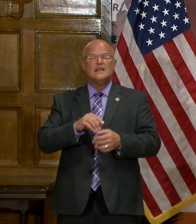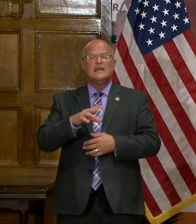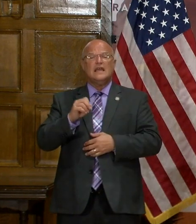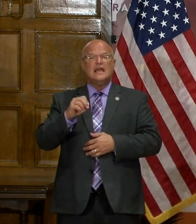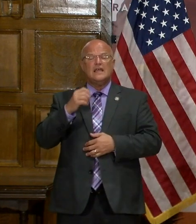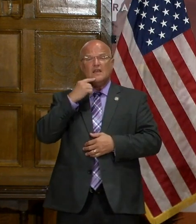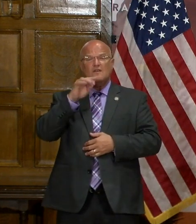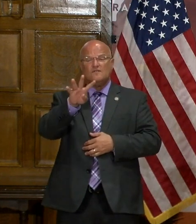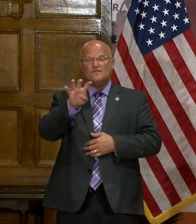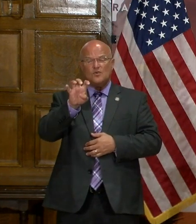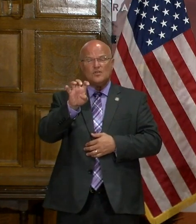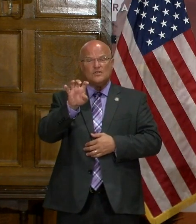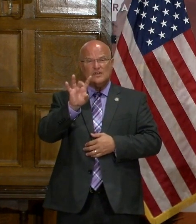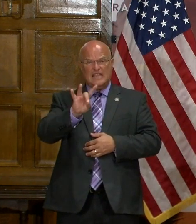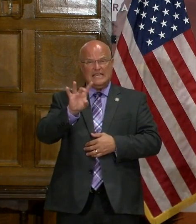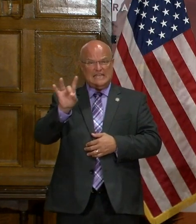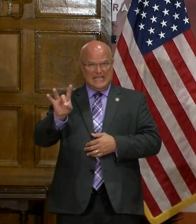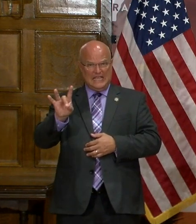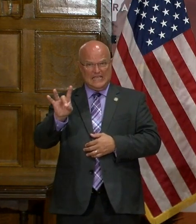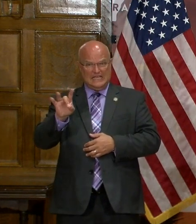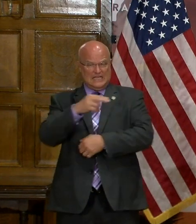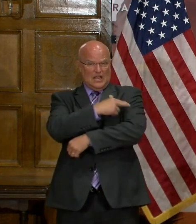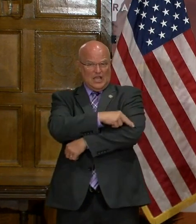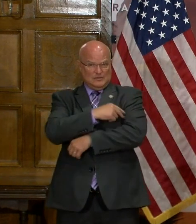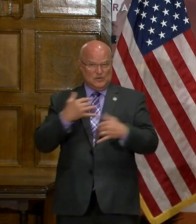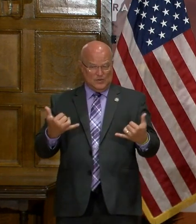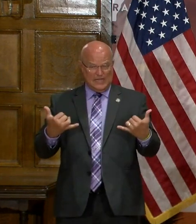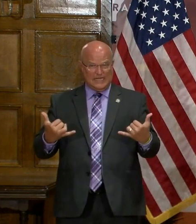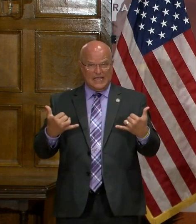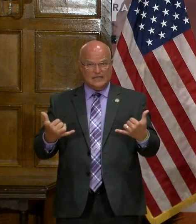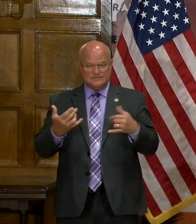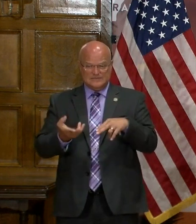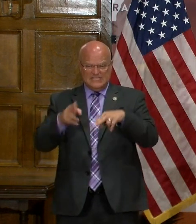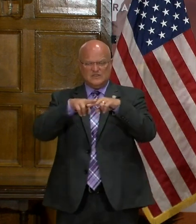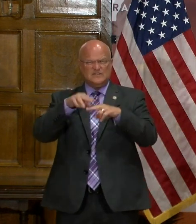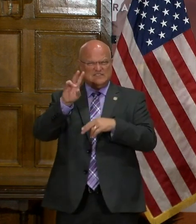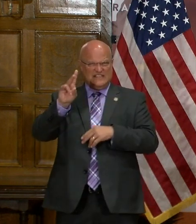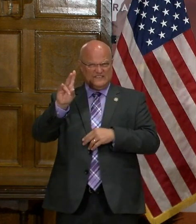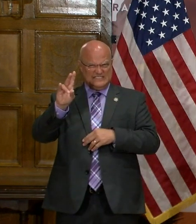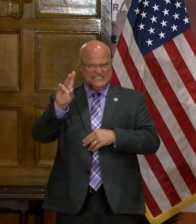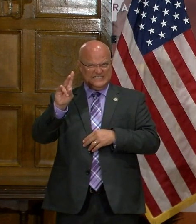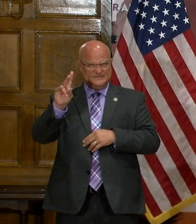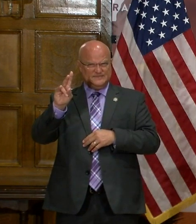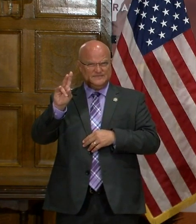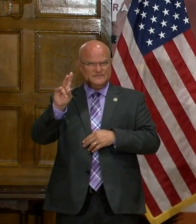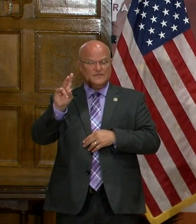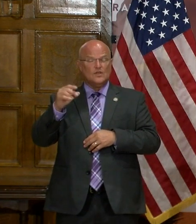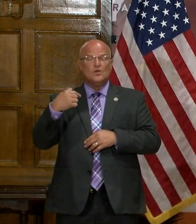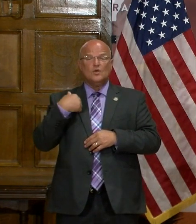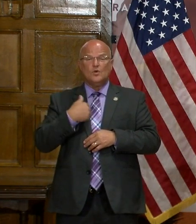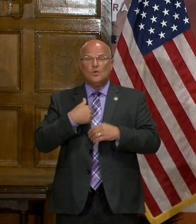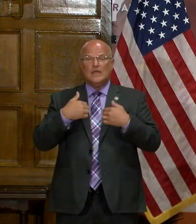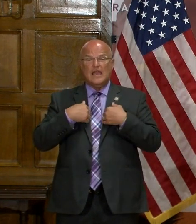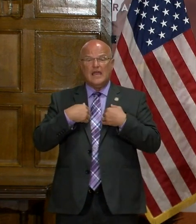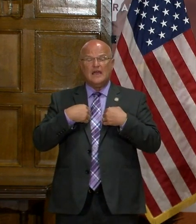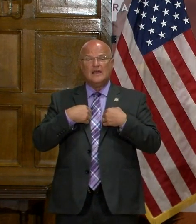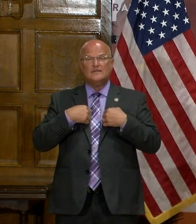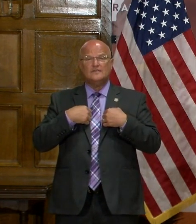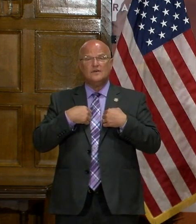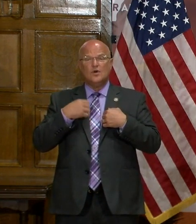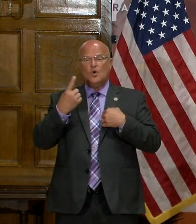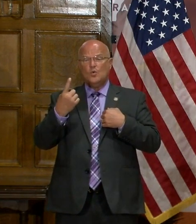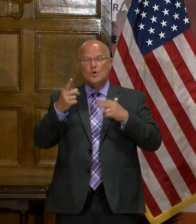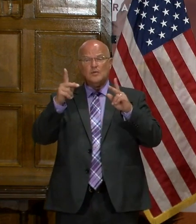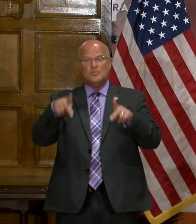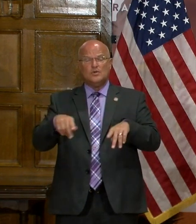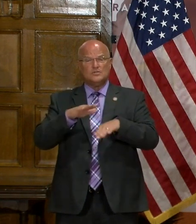mentioned, there are 488 hospitalized individuals, an increase of 17. We have a decrease of 1